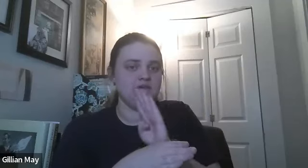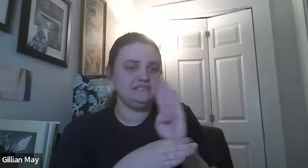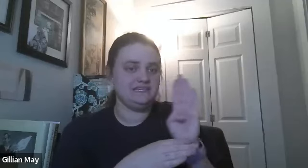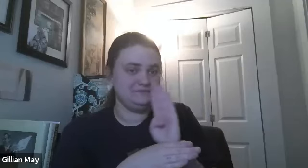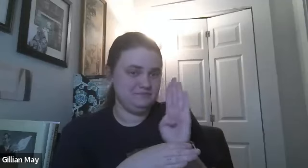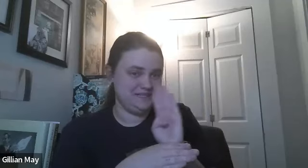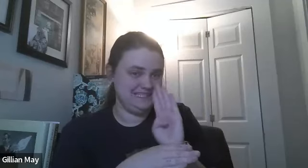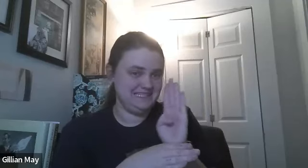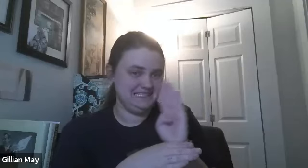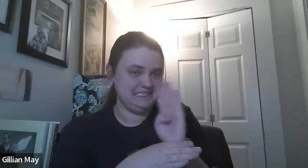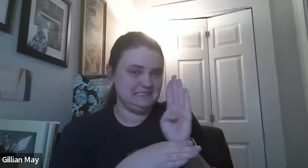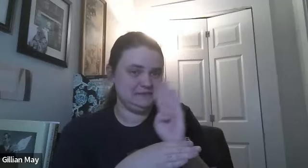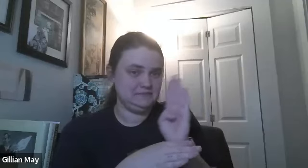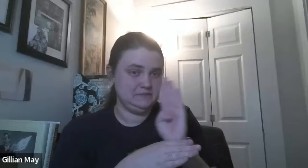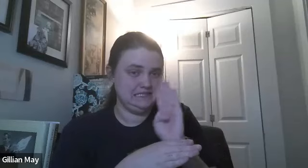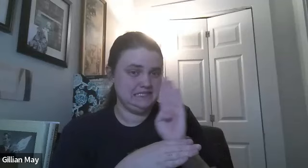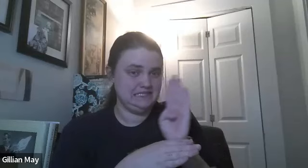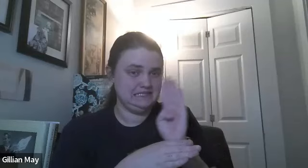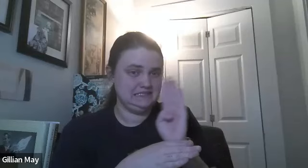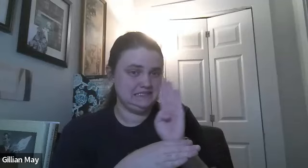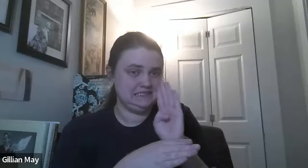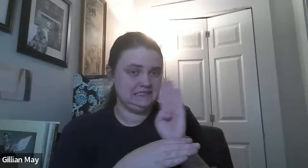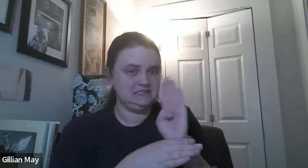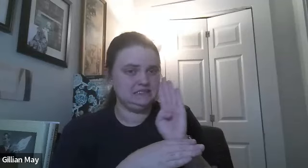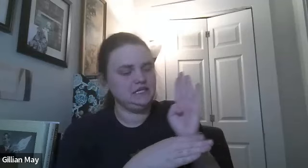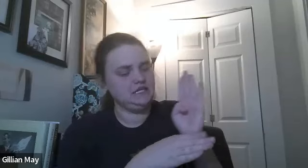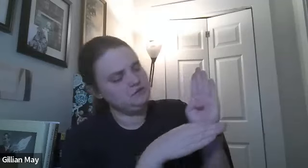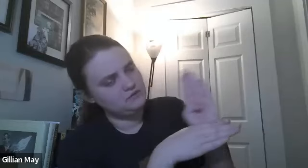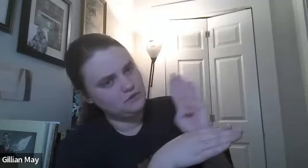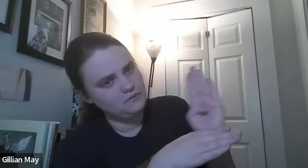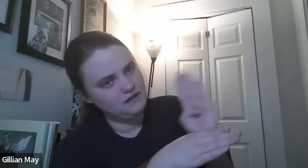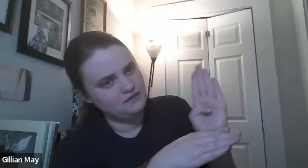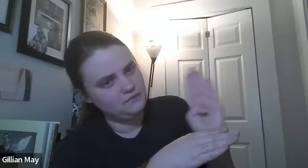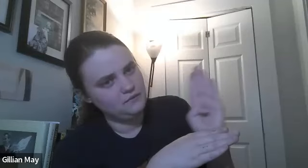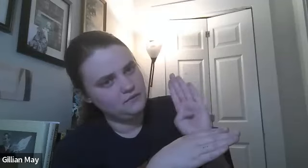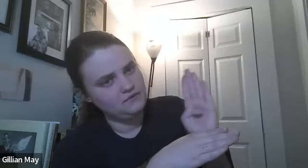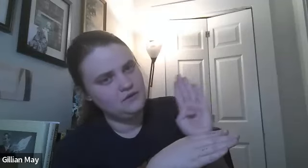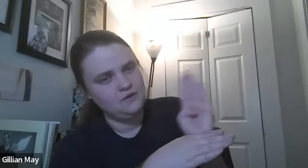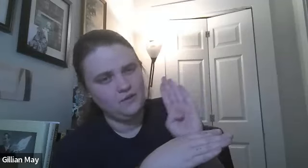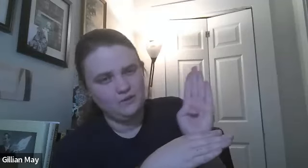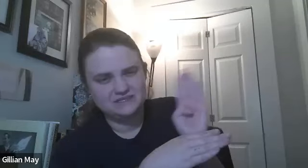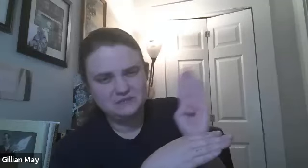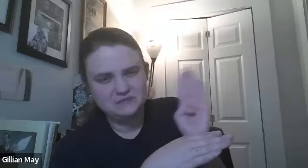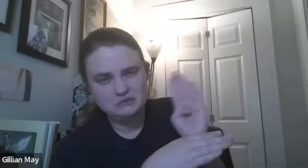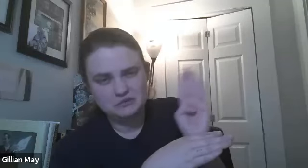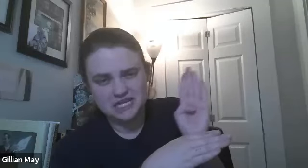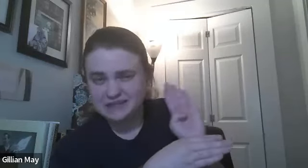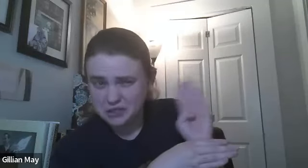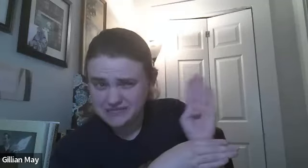Busy is busy, busy. You can either go back and forth, or some people will shake it like, are you